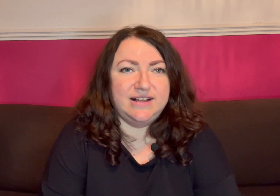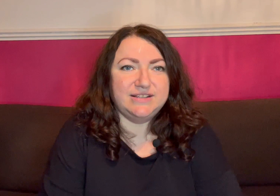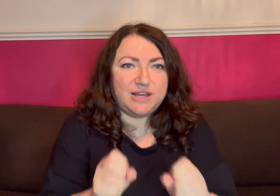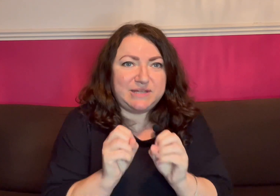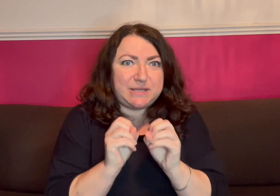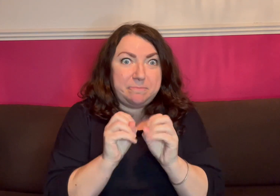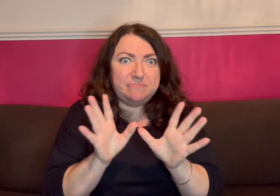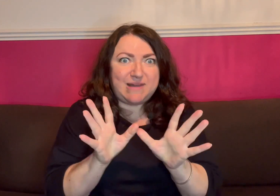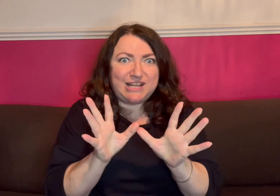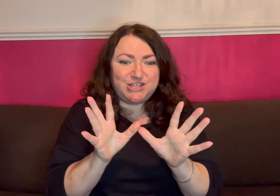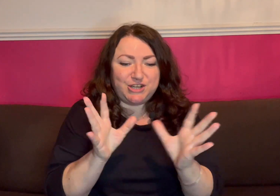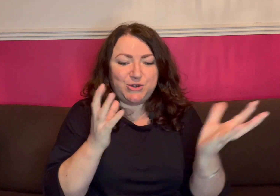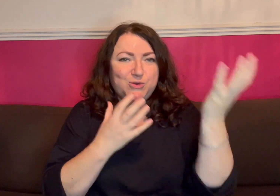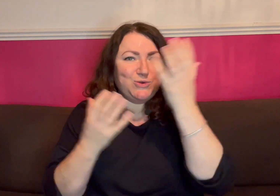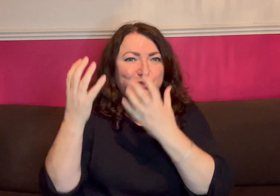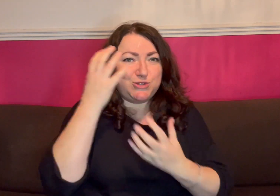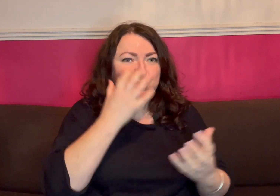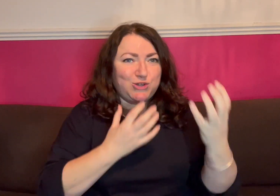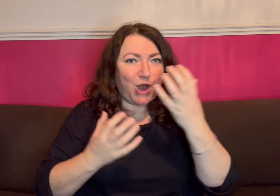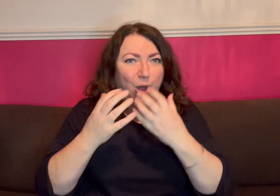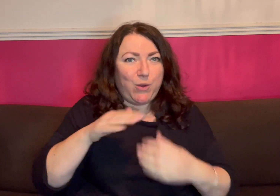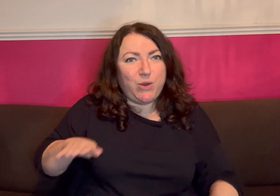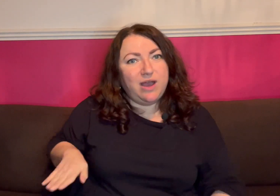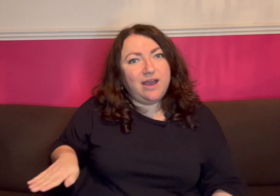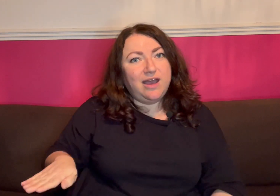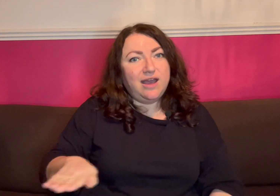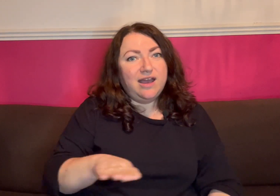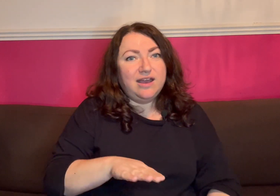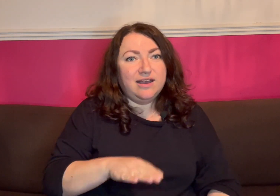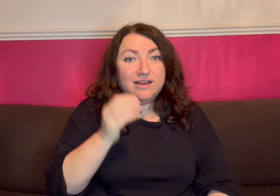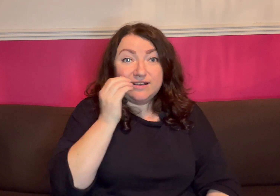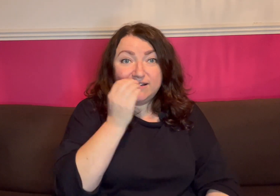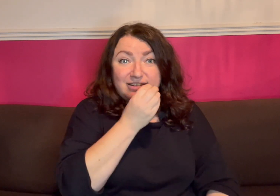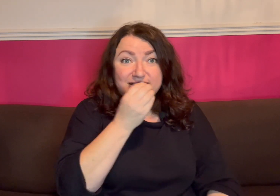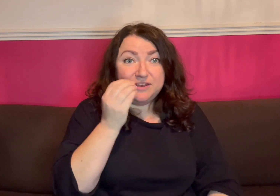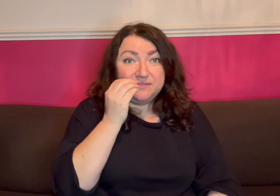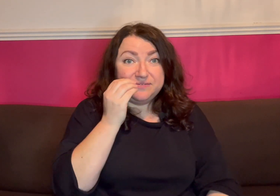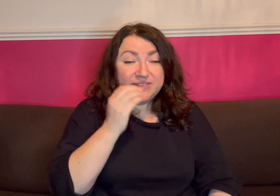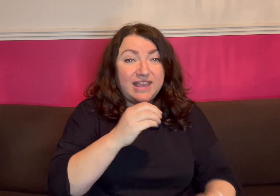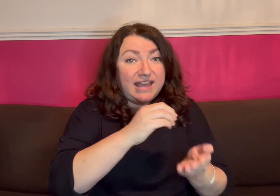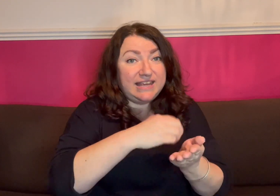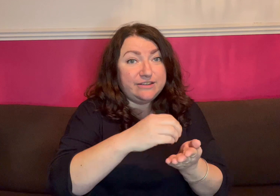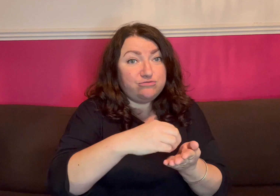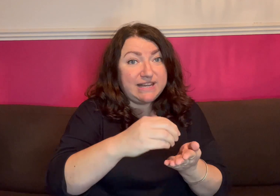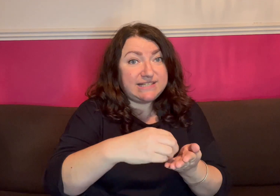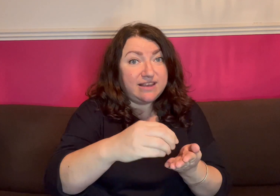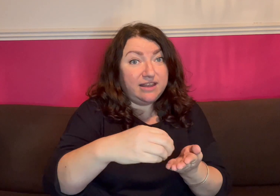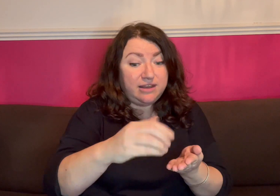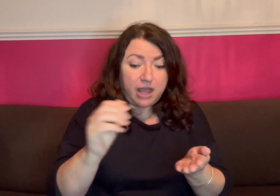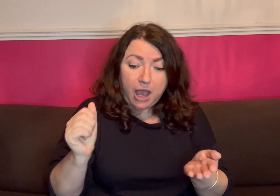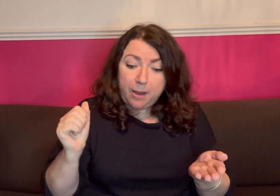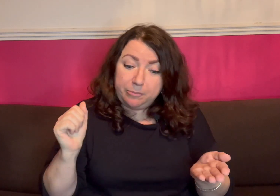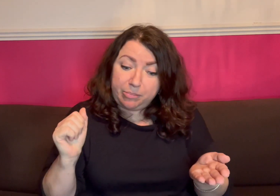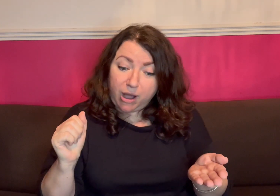So it's the magical snow garden, and it is written